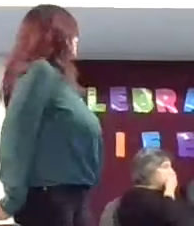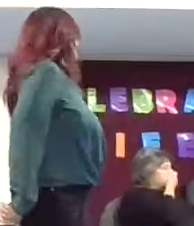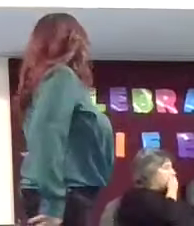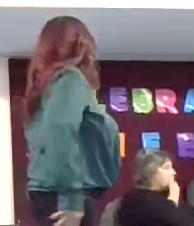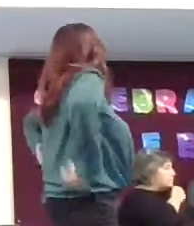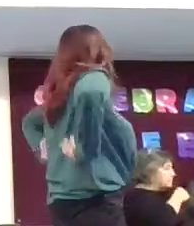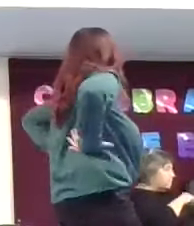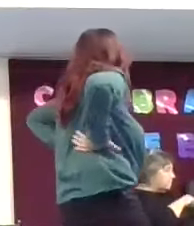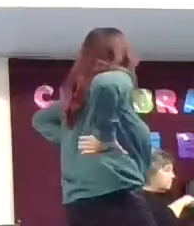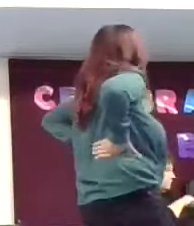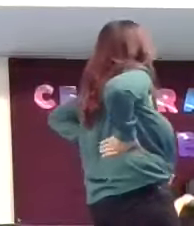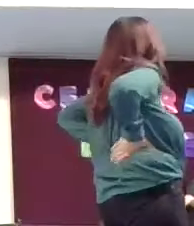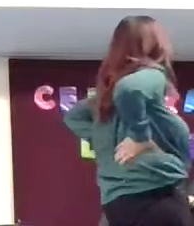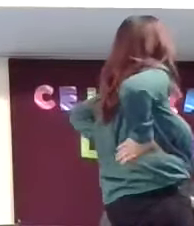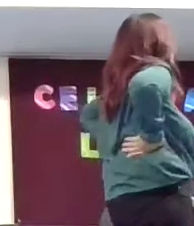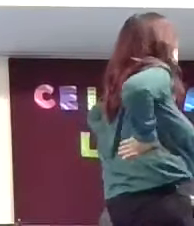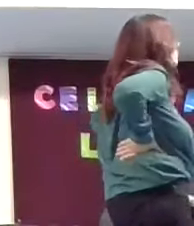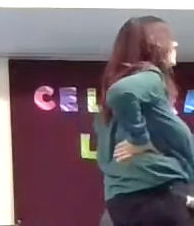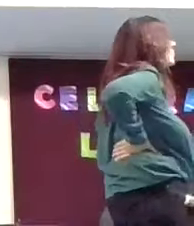there's more.